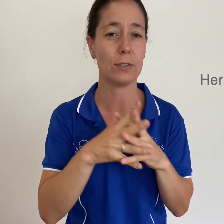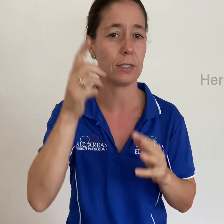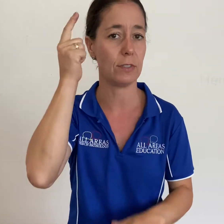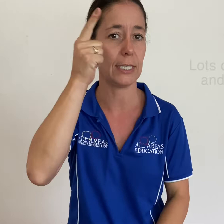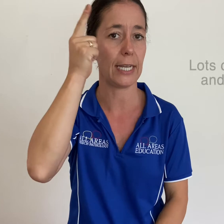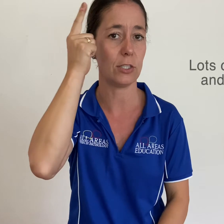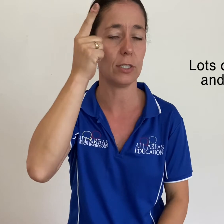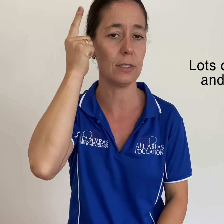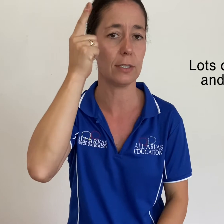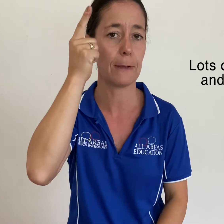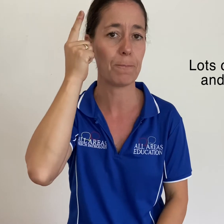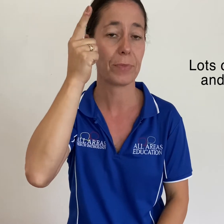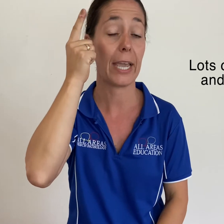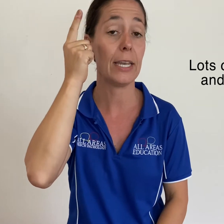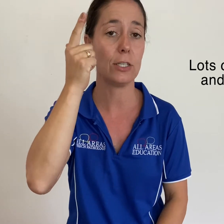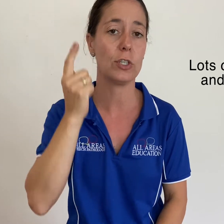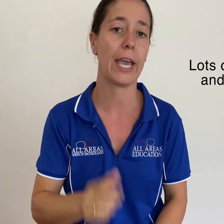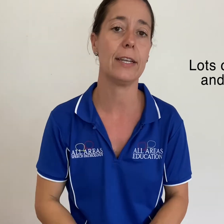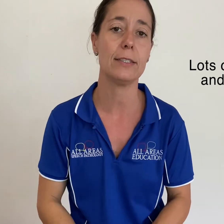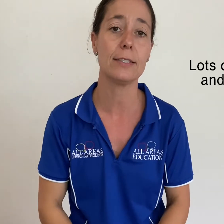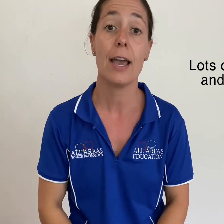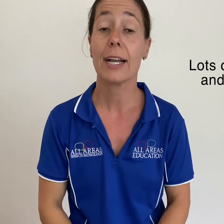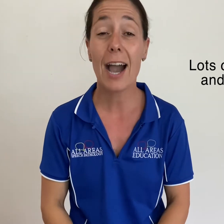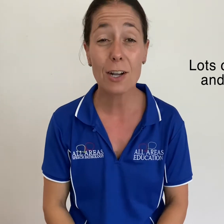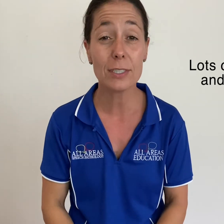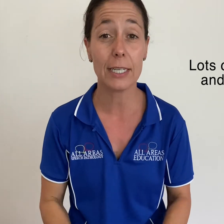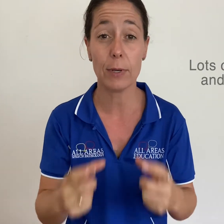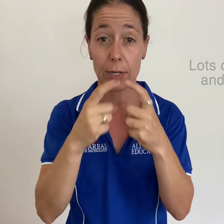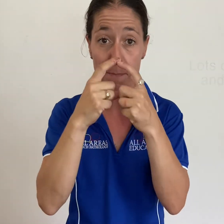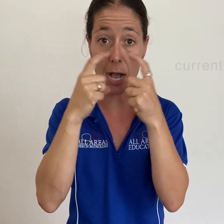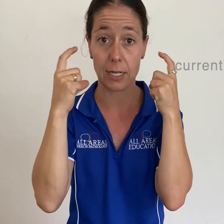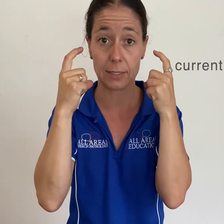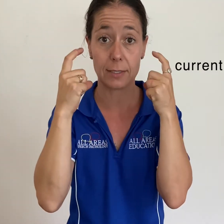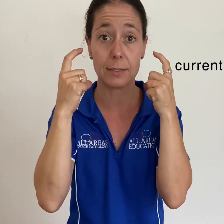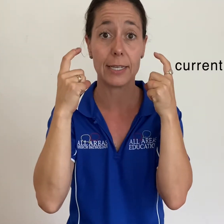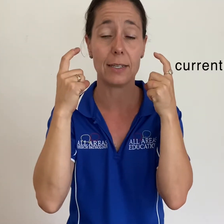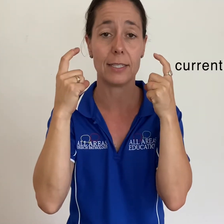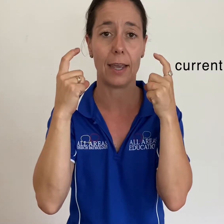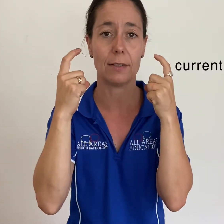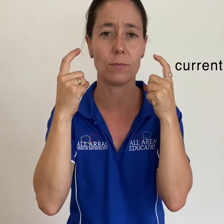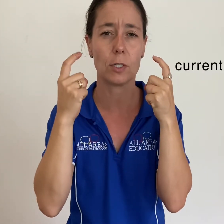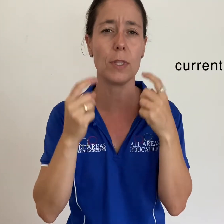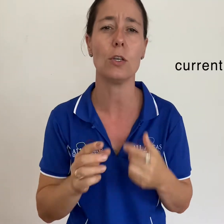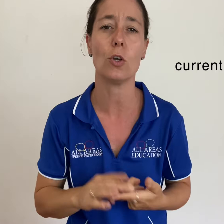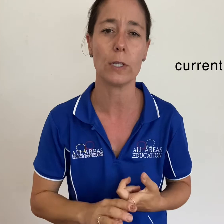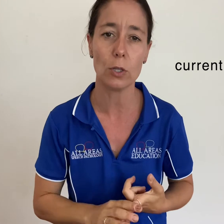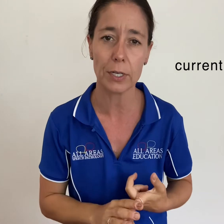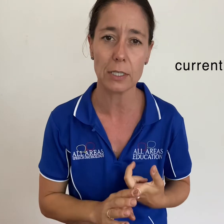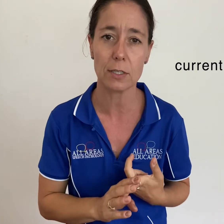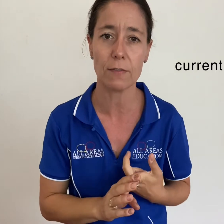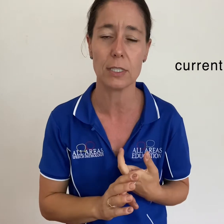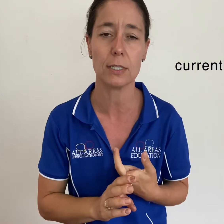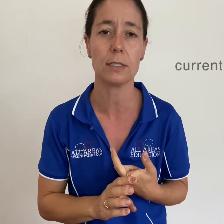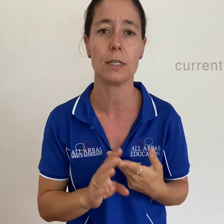of teachers and educators currently wearing masks day to day. So within early learning services,